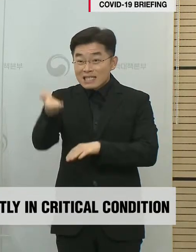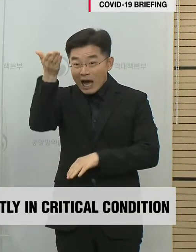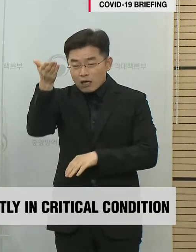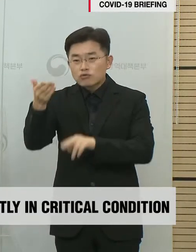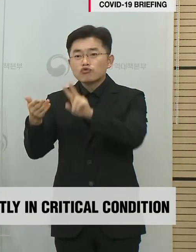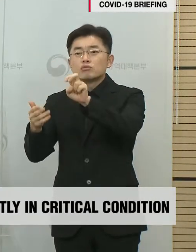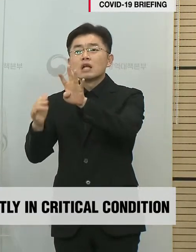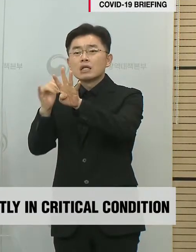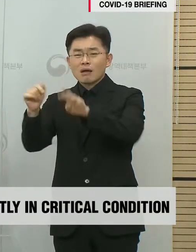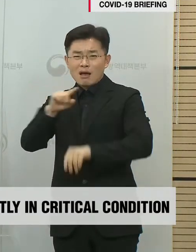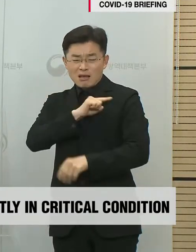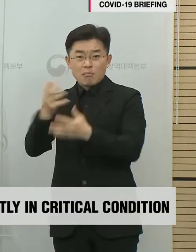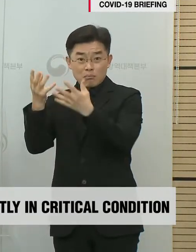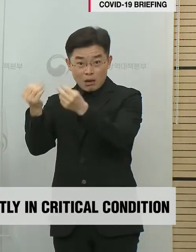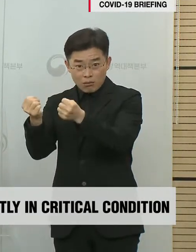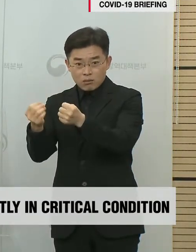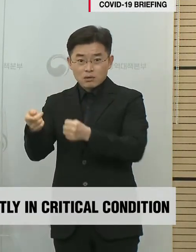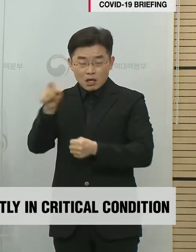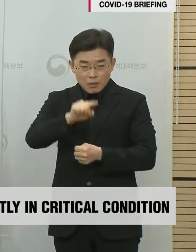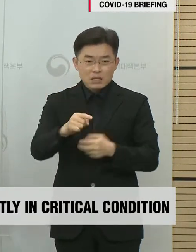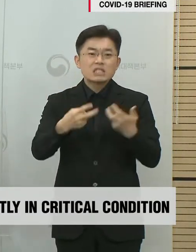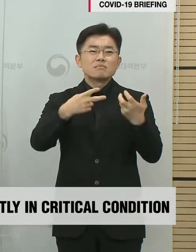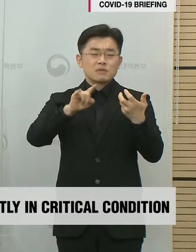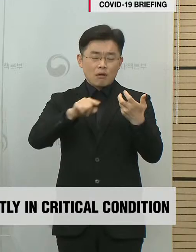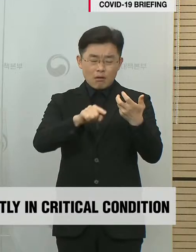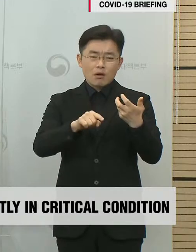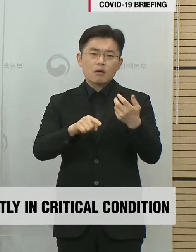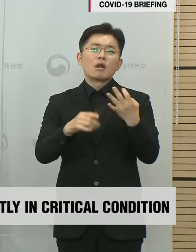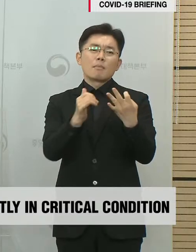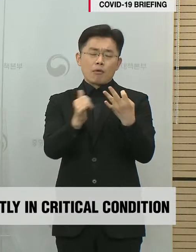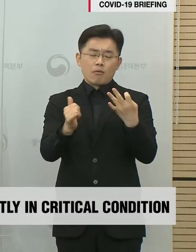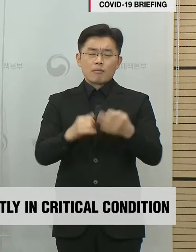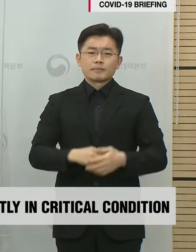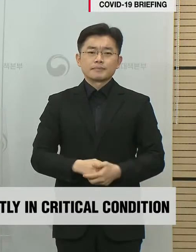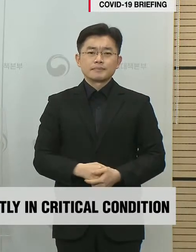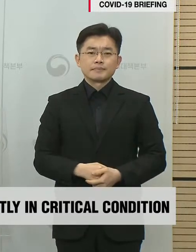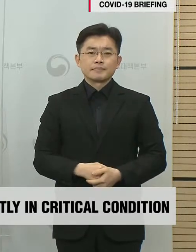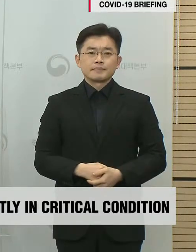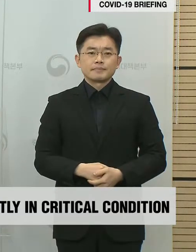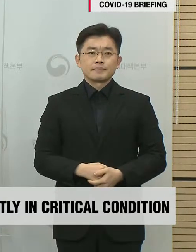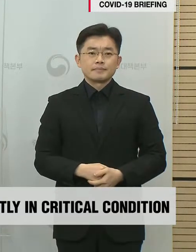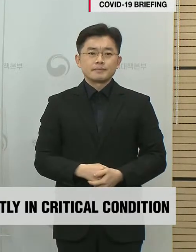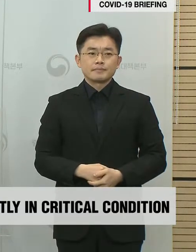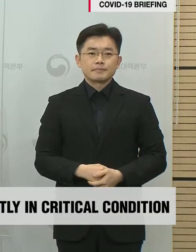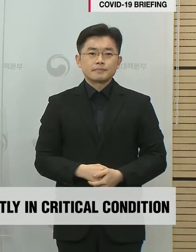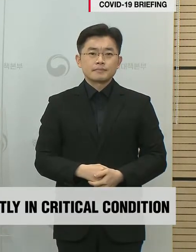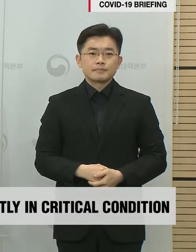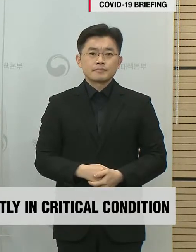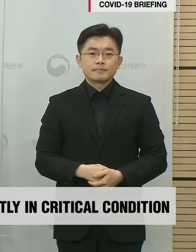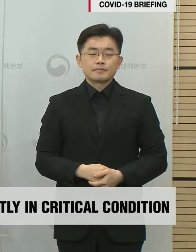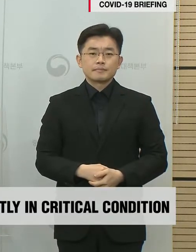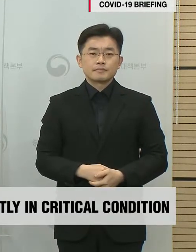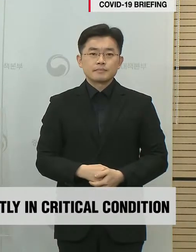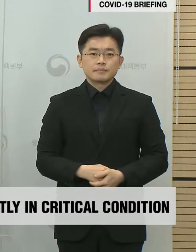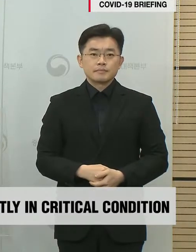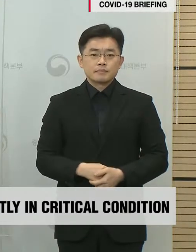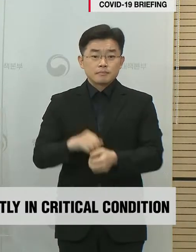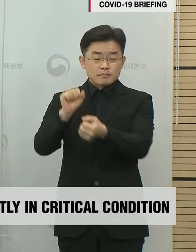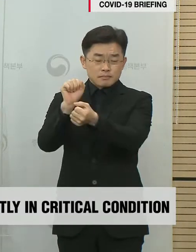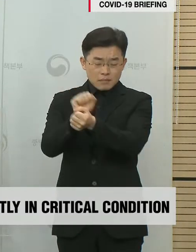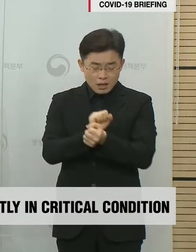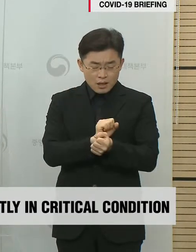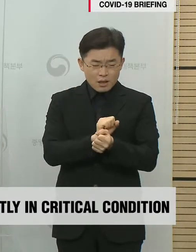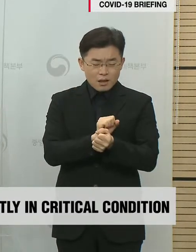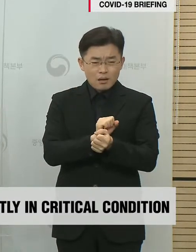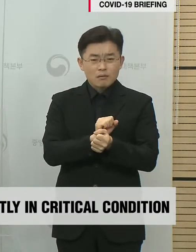And looking at the age group, 24 of them were above the age of 80, and also 14 of them are